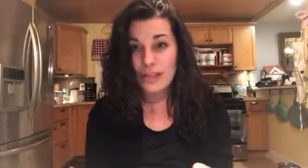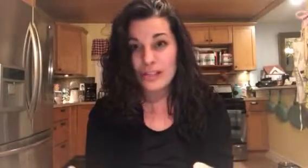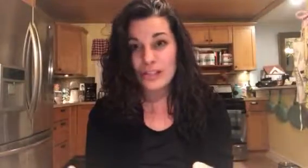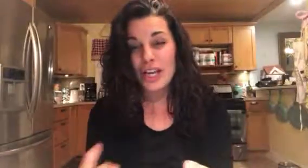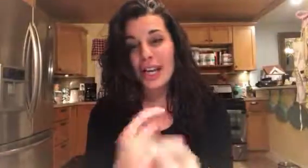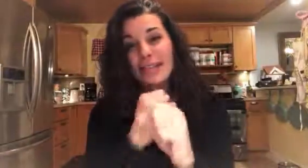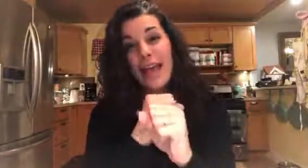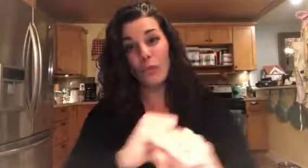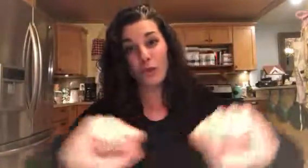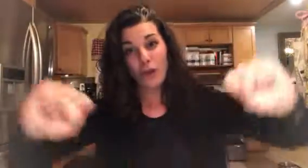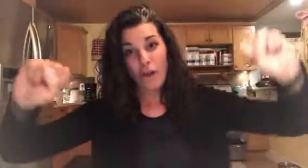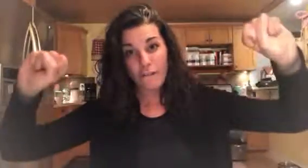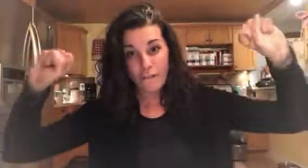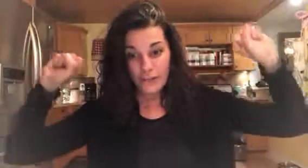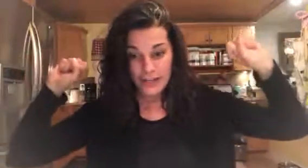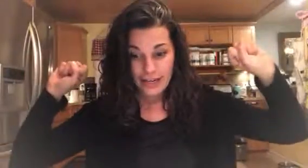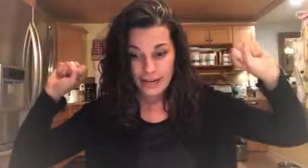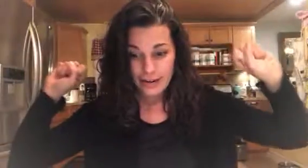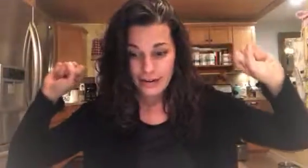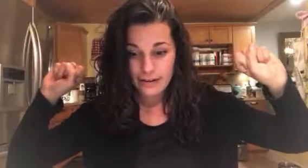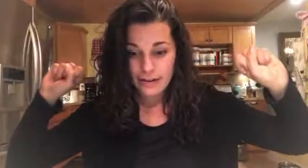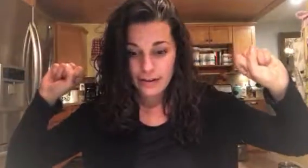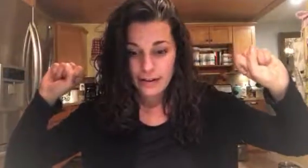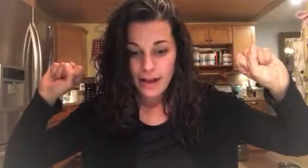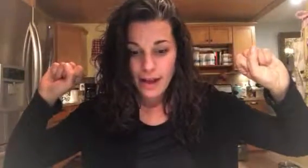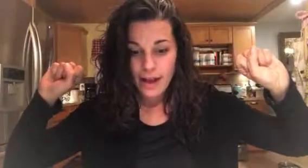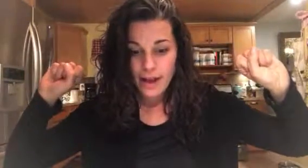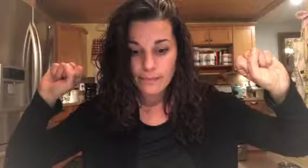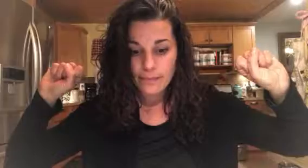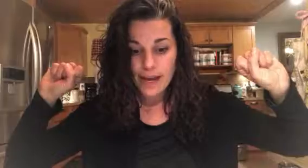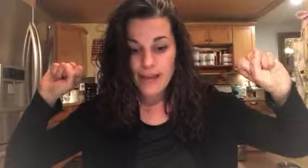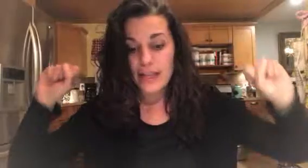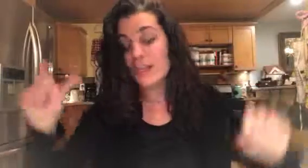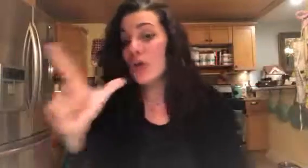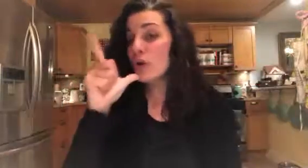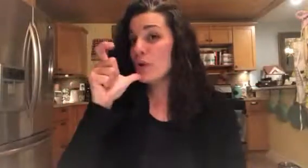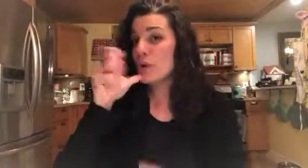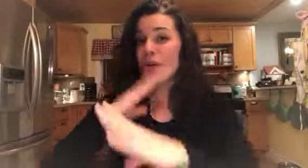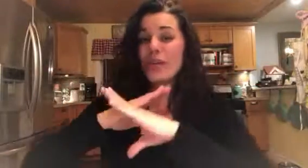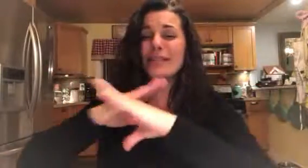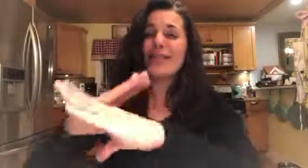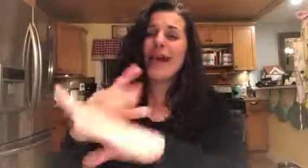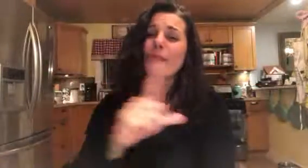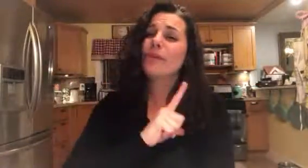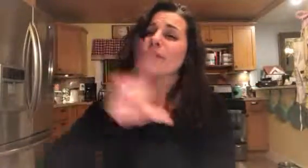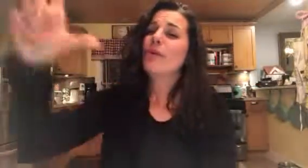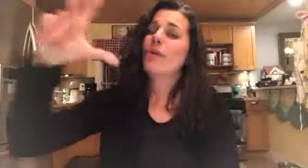the chains and we are free. And then it's, who can stop the